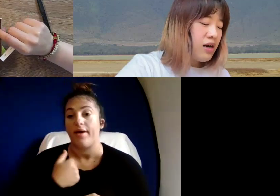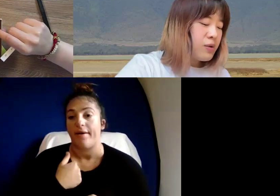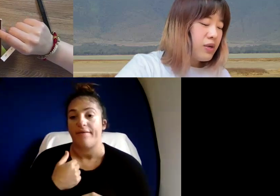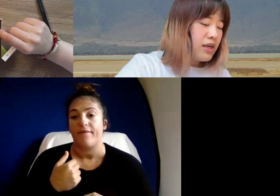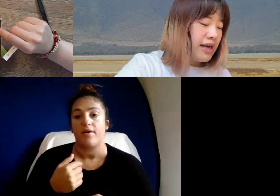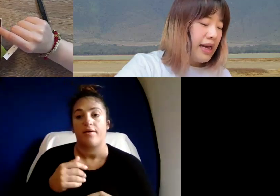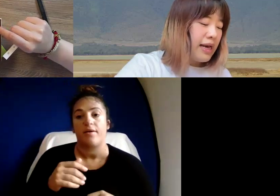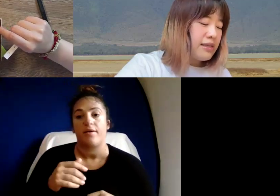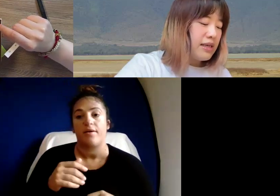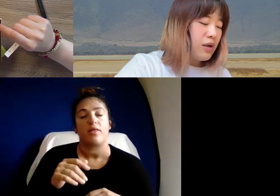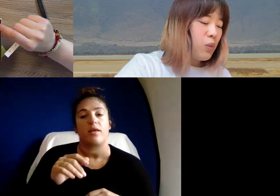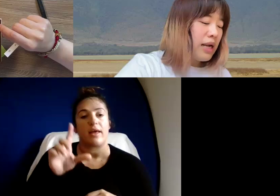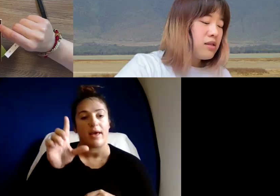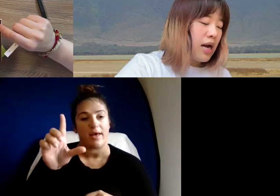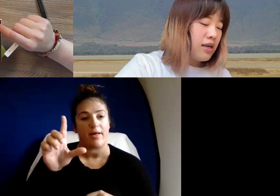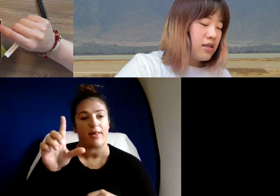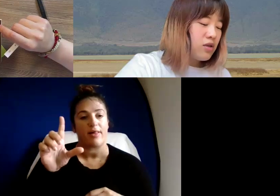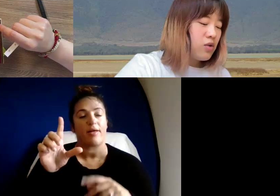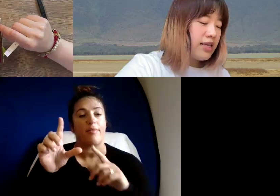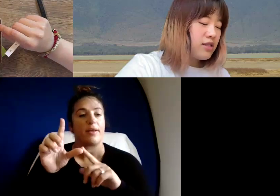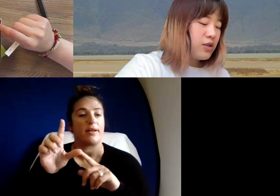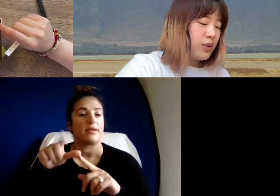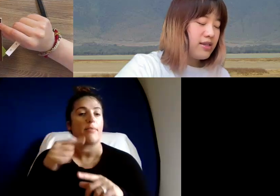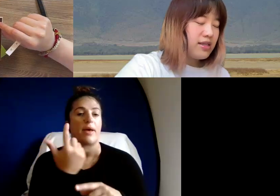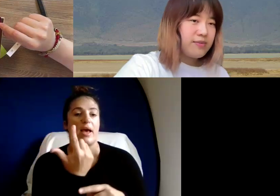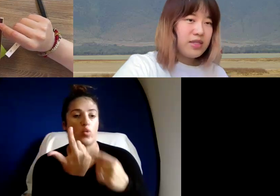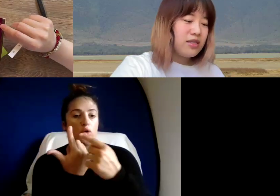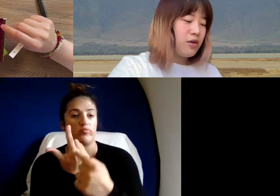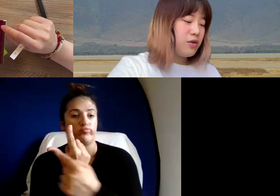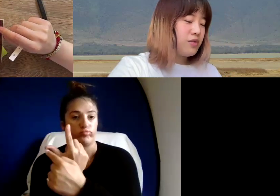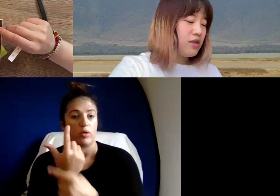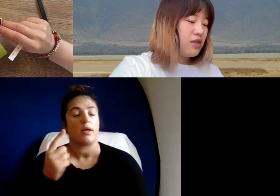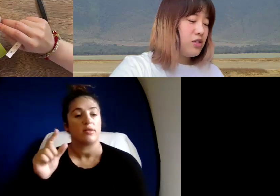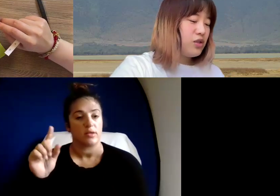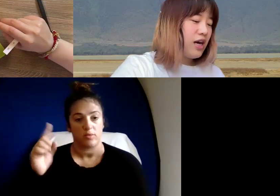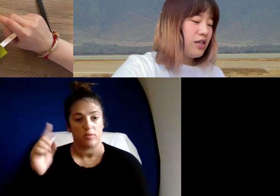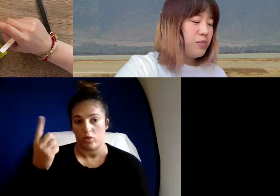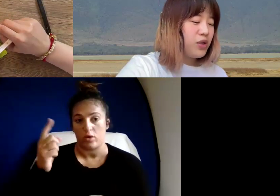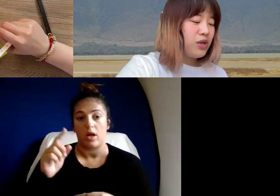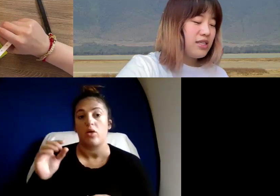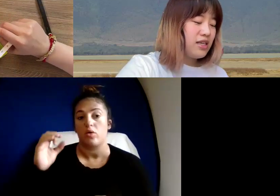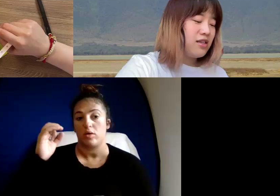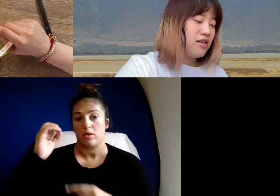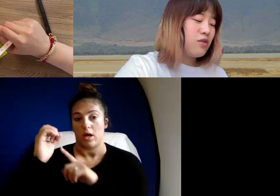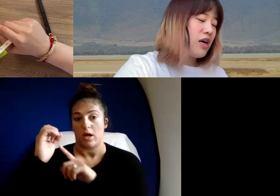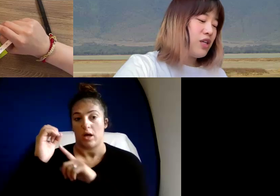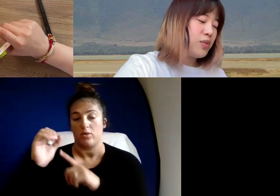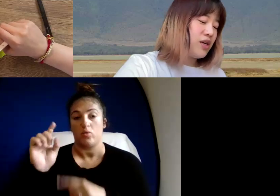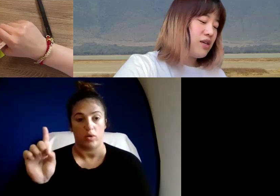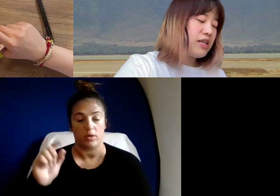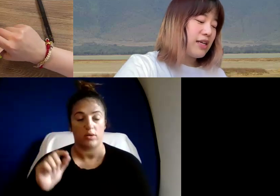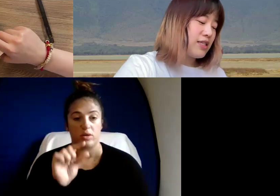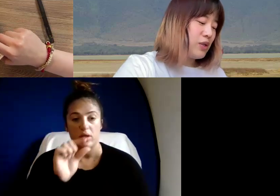backward L and 1 dot right to it. So do not put a